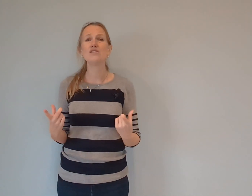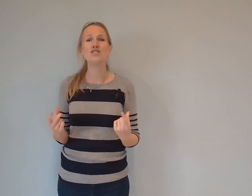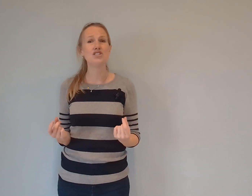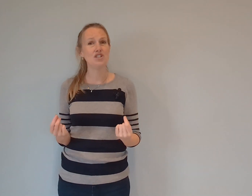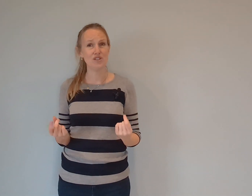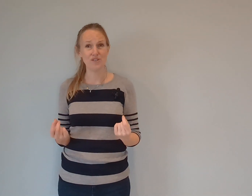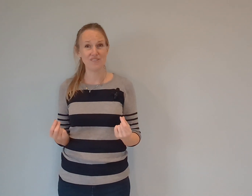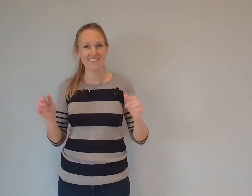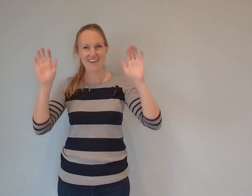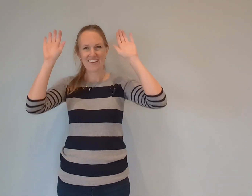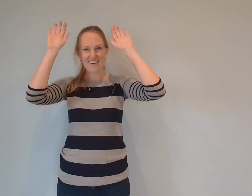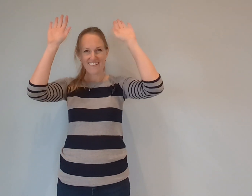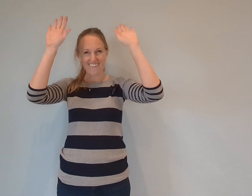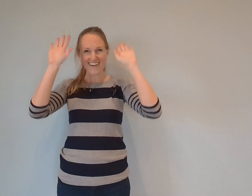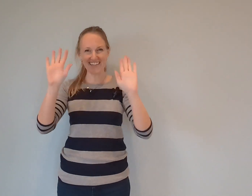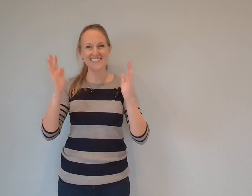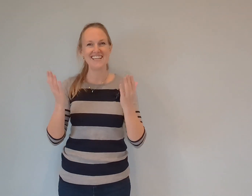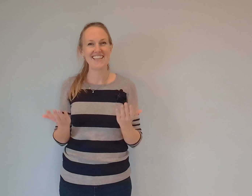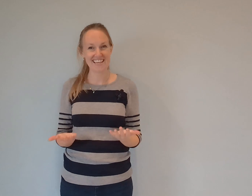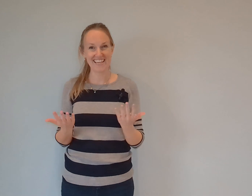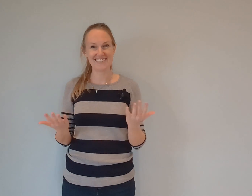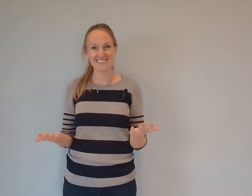you do great things.